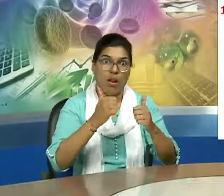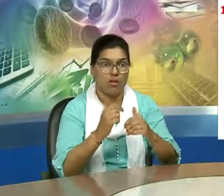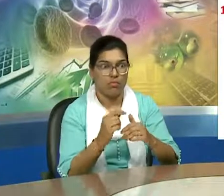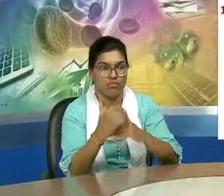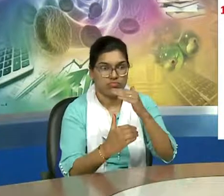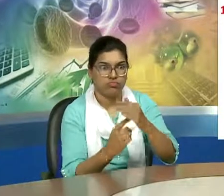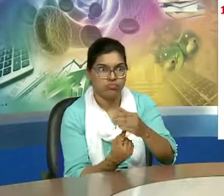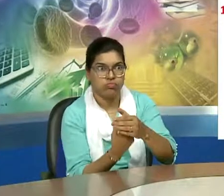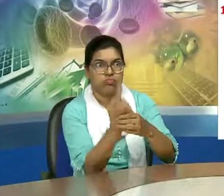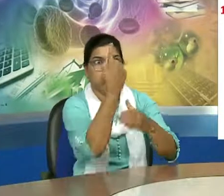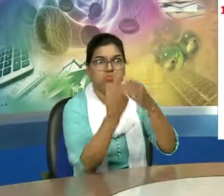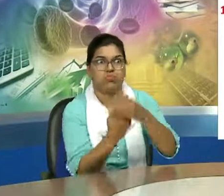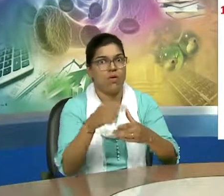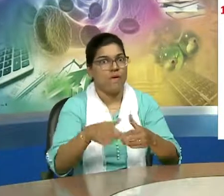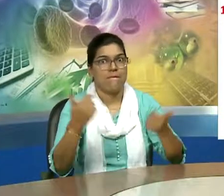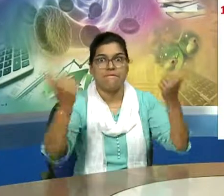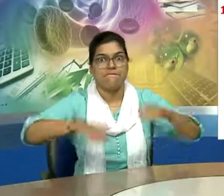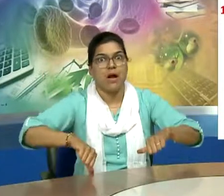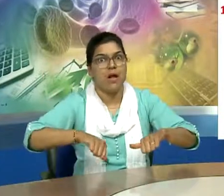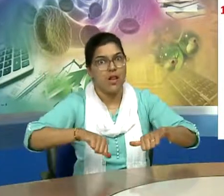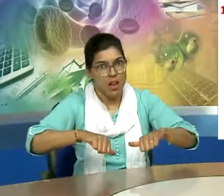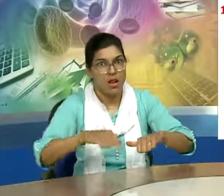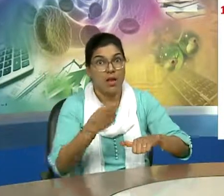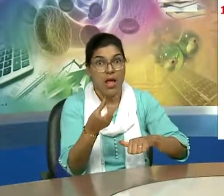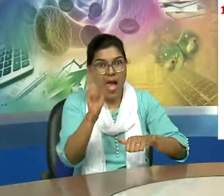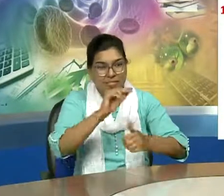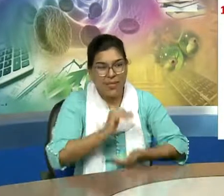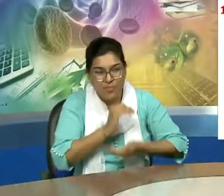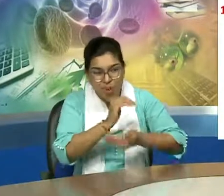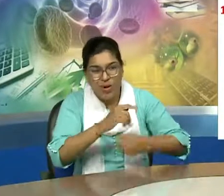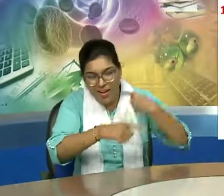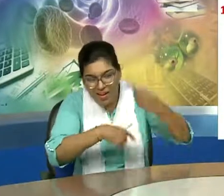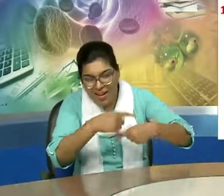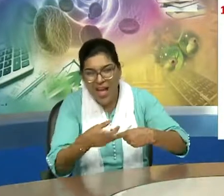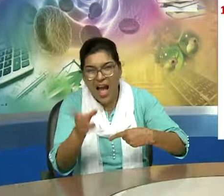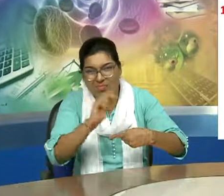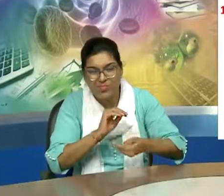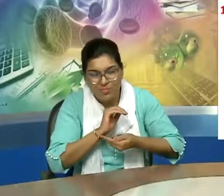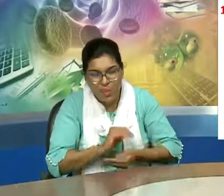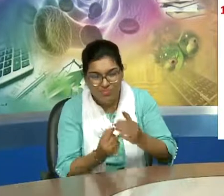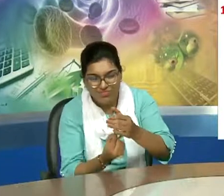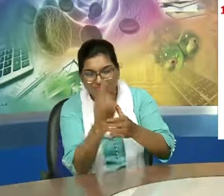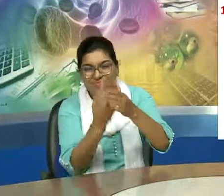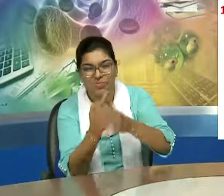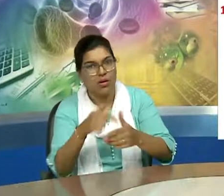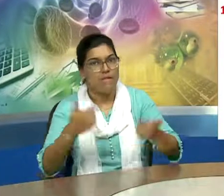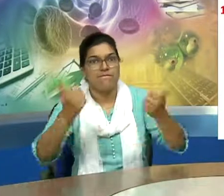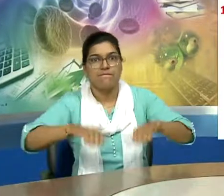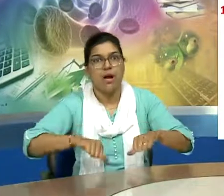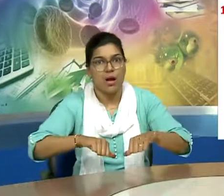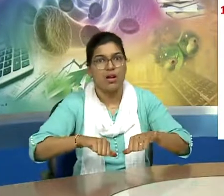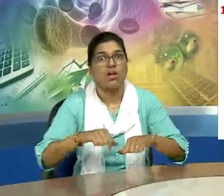That means now plants will not be able to grow in that soil.